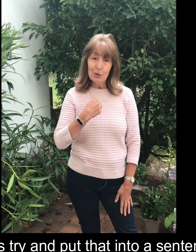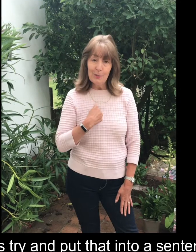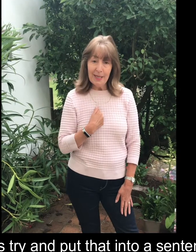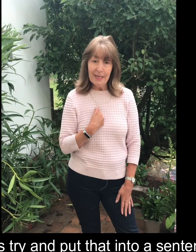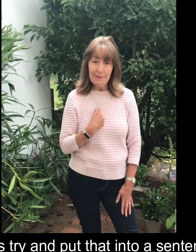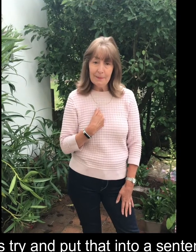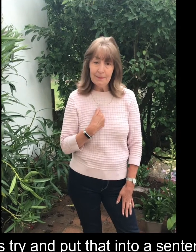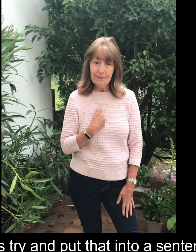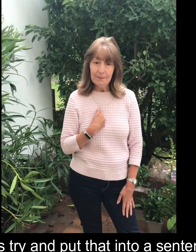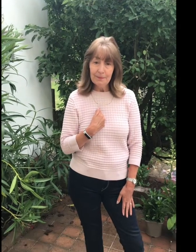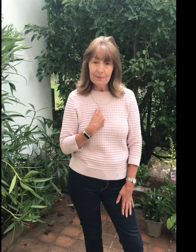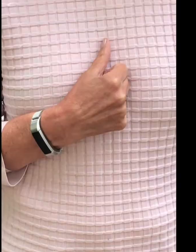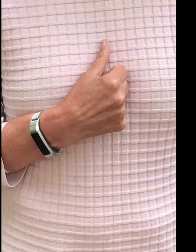me.